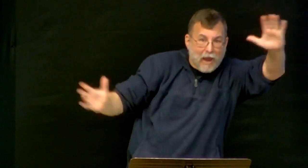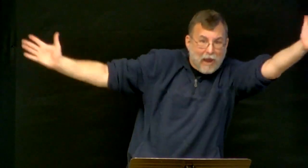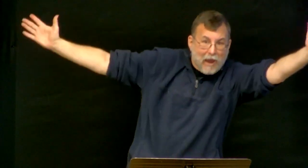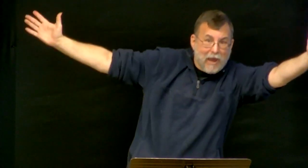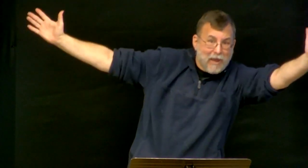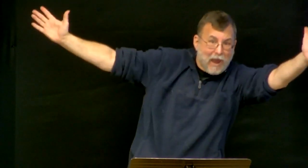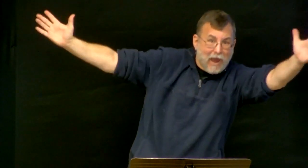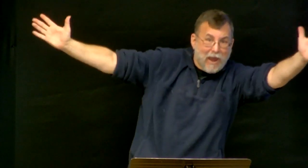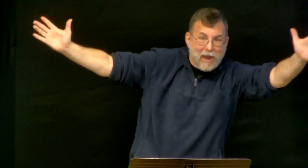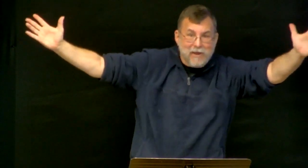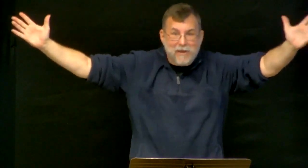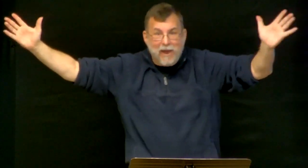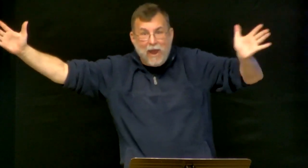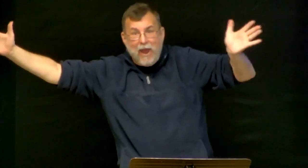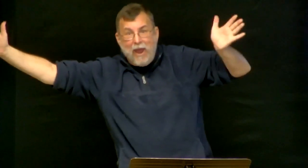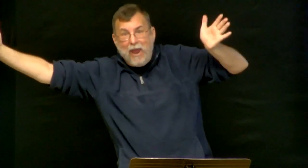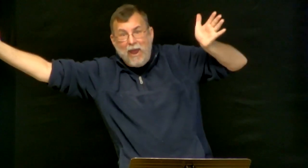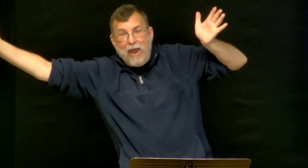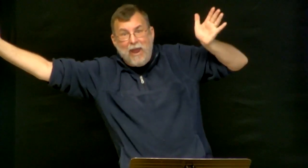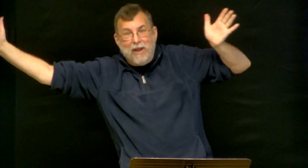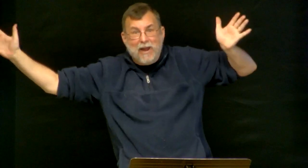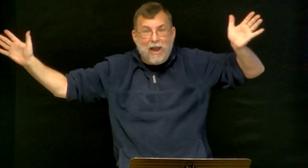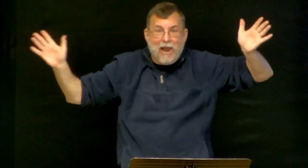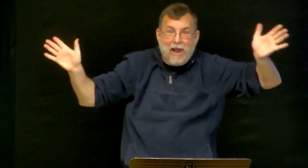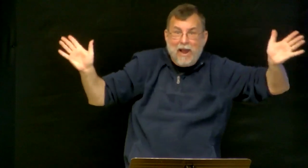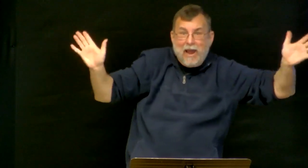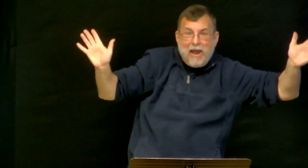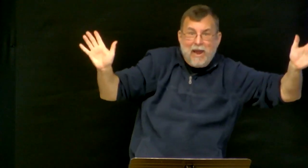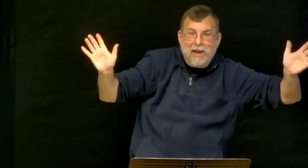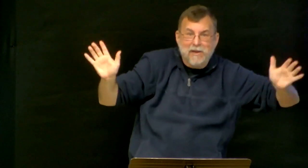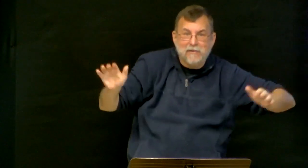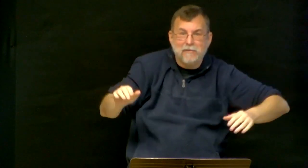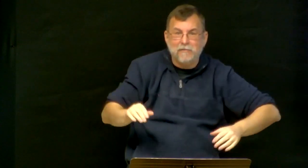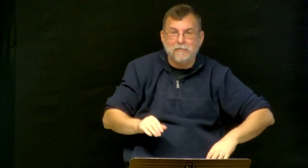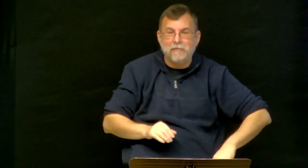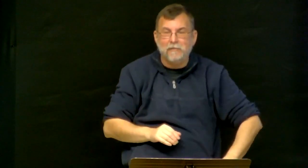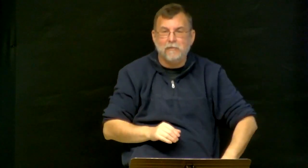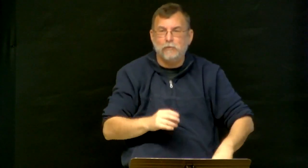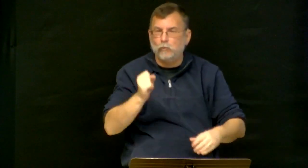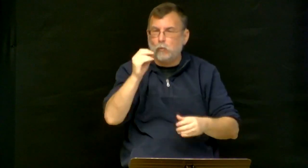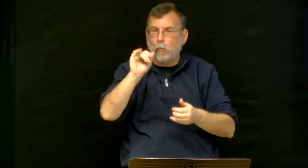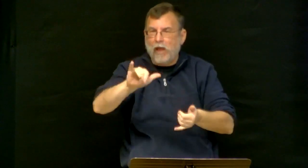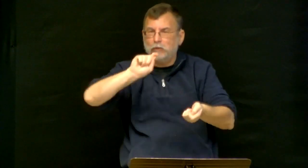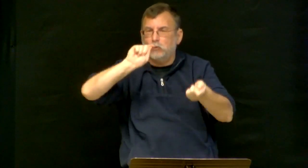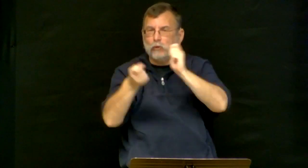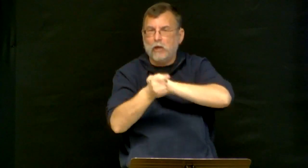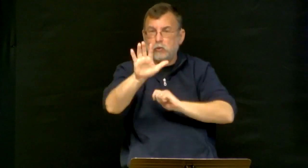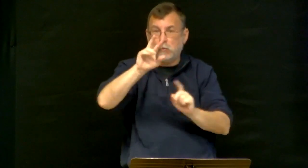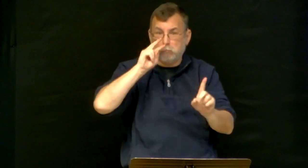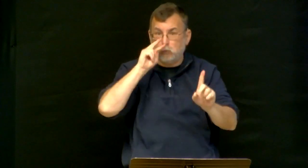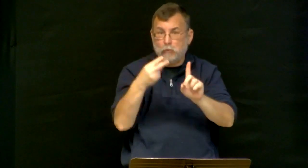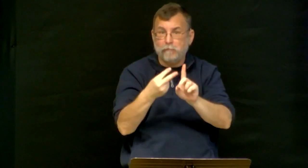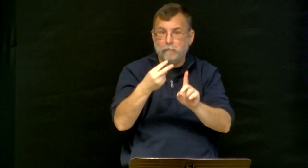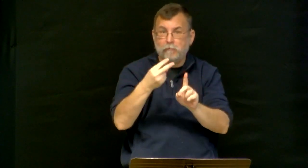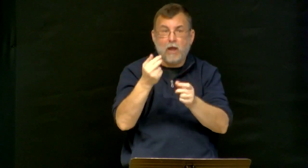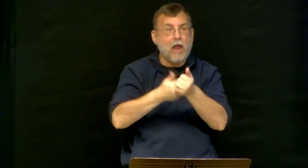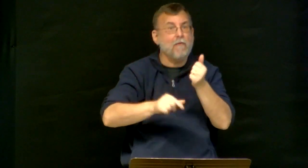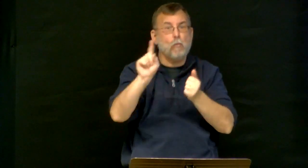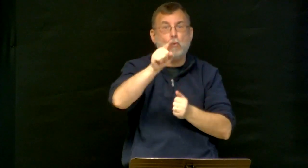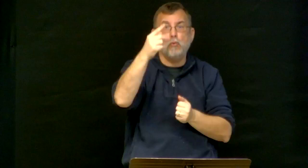here. Hey, everybody, I'm over here. Look at me with his outstretched arms ready to receive us in his love. Does that change